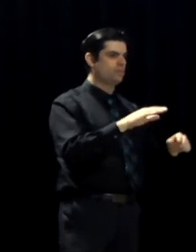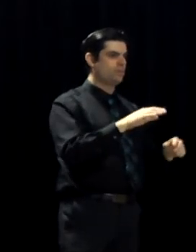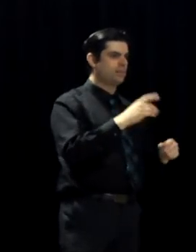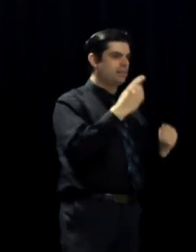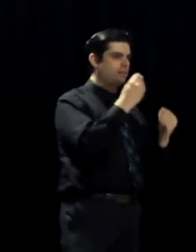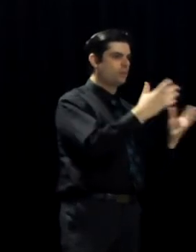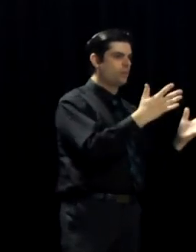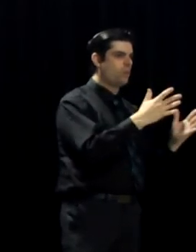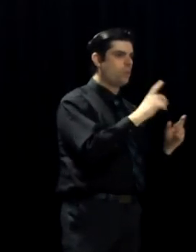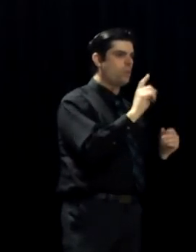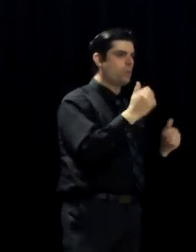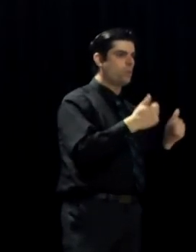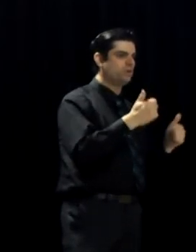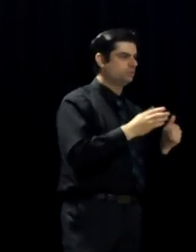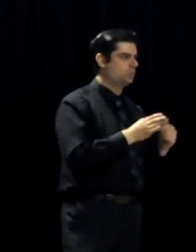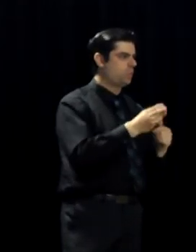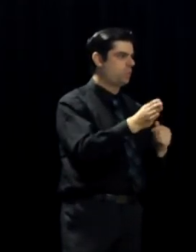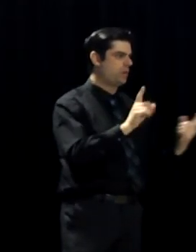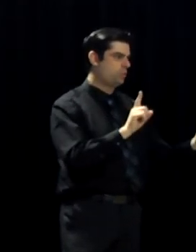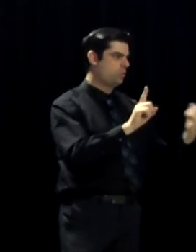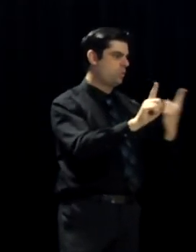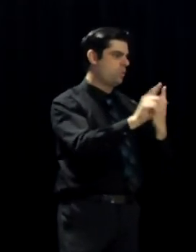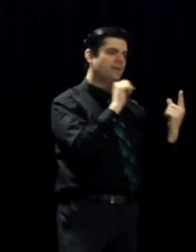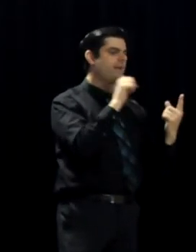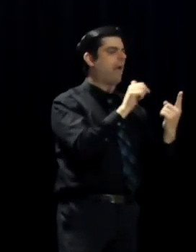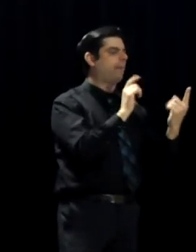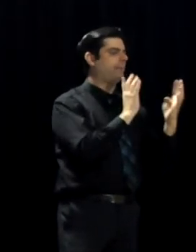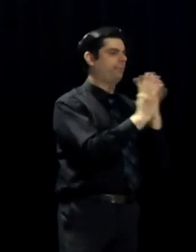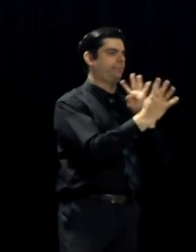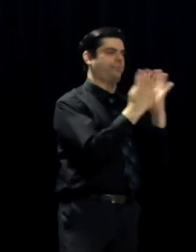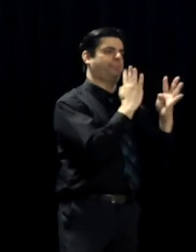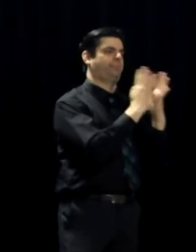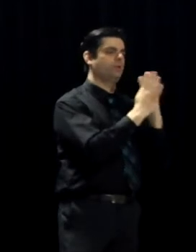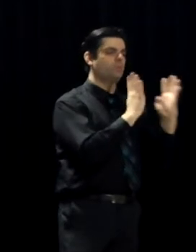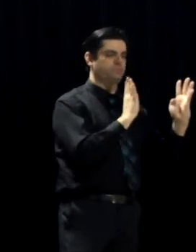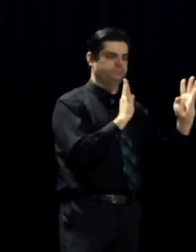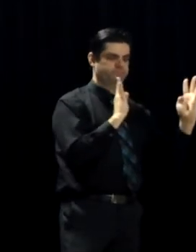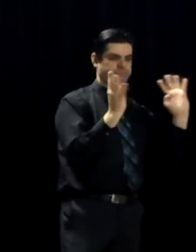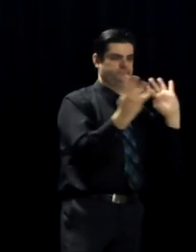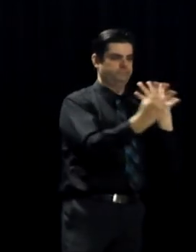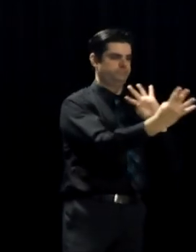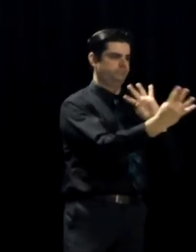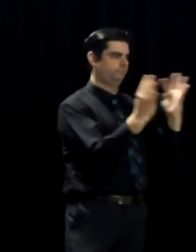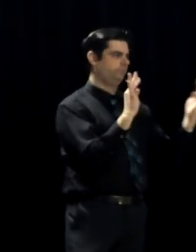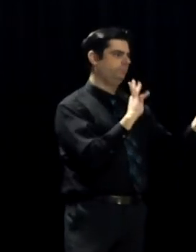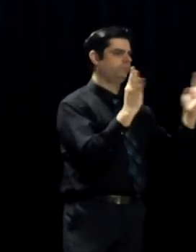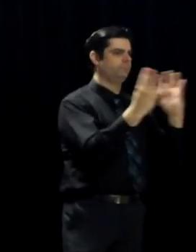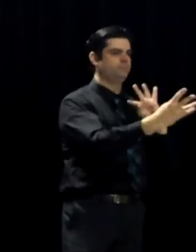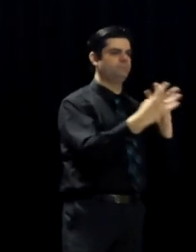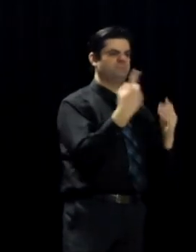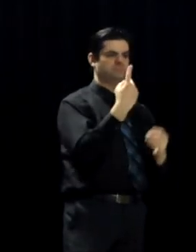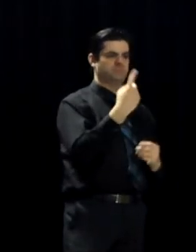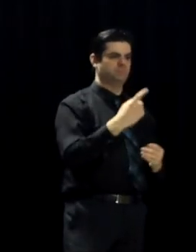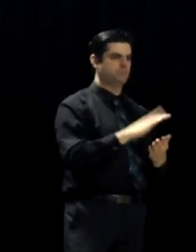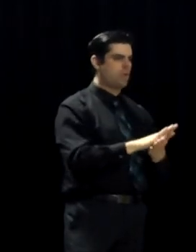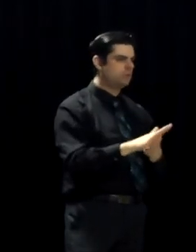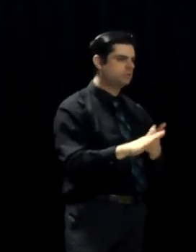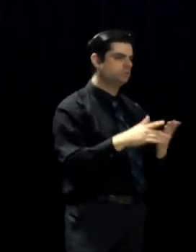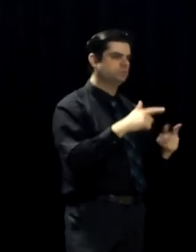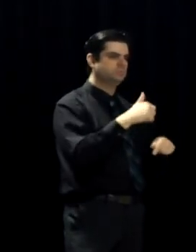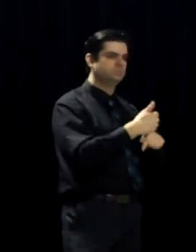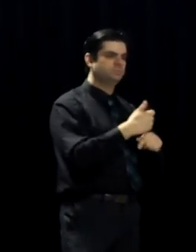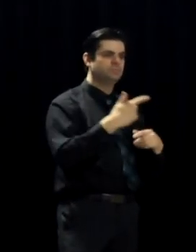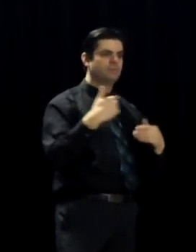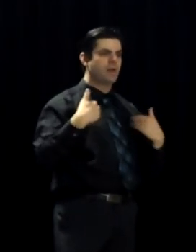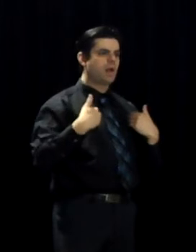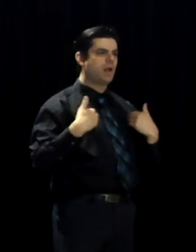way. It was great to see the families out, seeing the animals. I think many of the animals miss the people. And so it